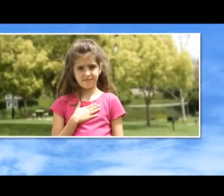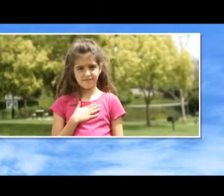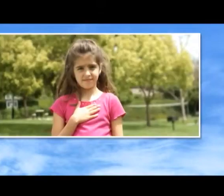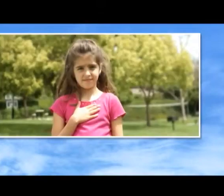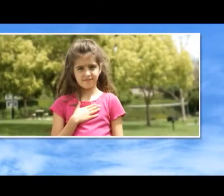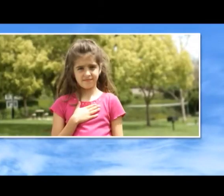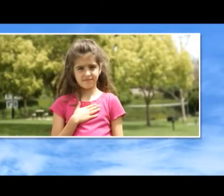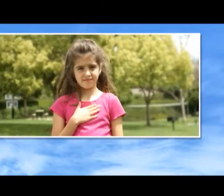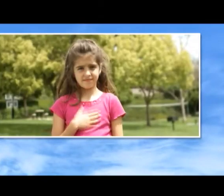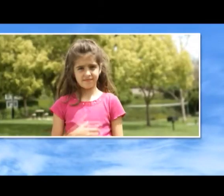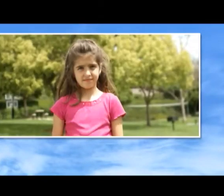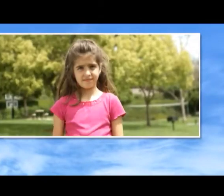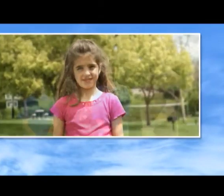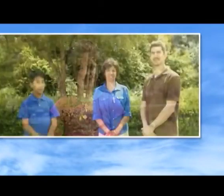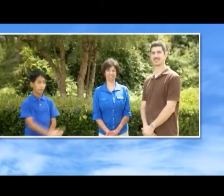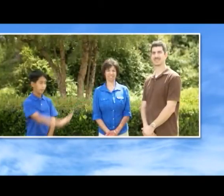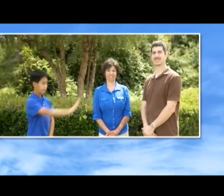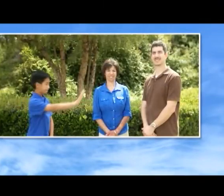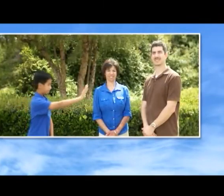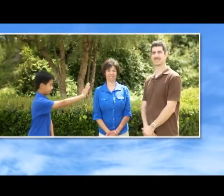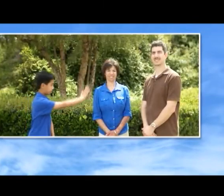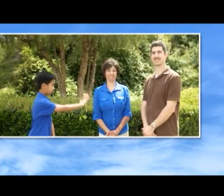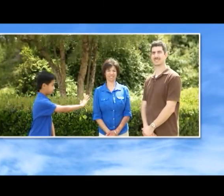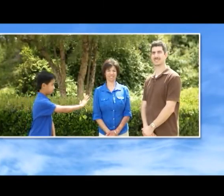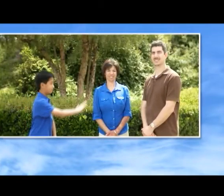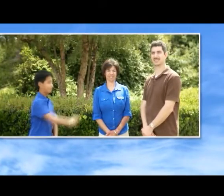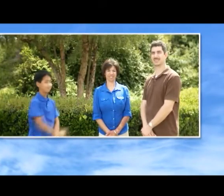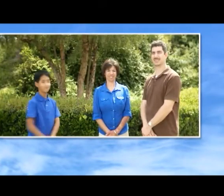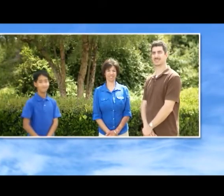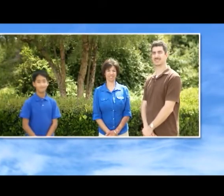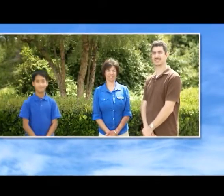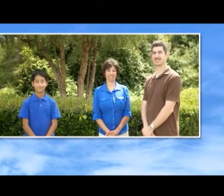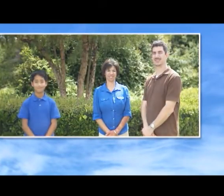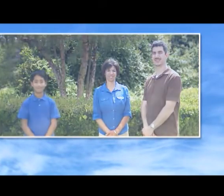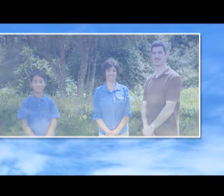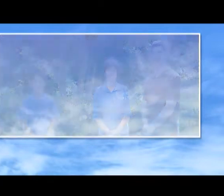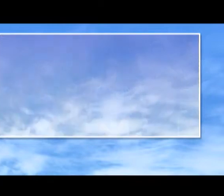handshake. The open palm is associated with the concept of possession.